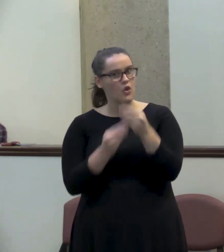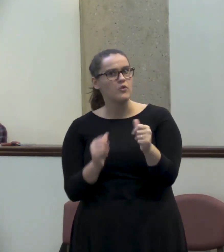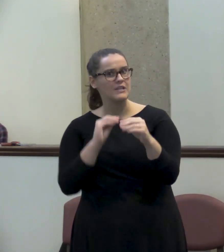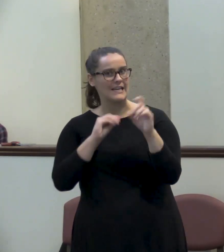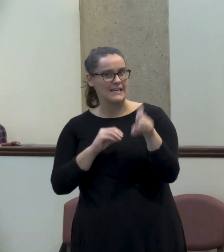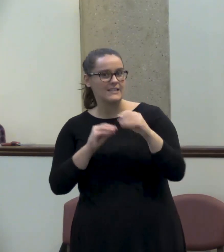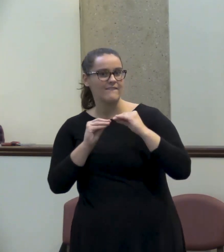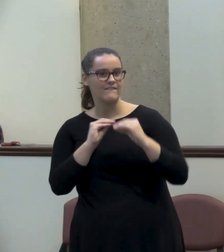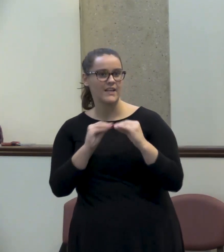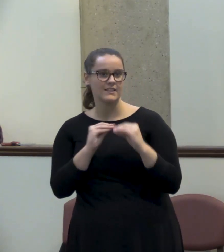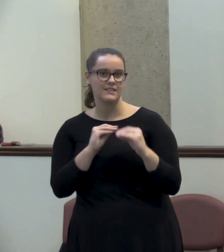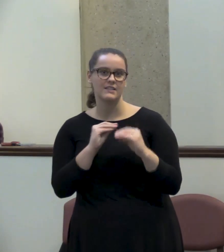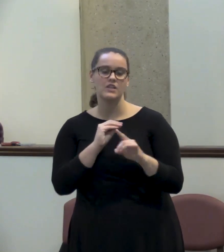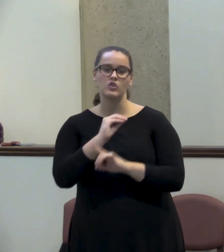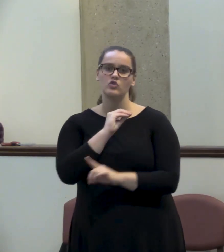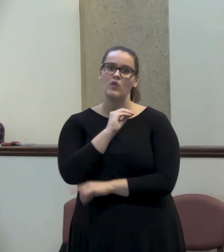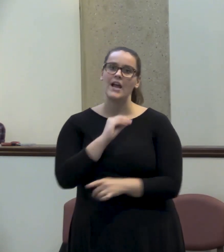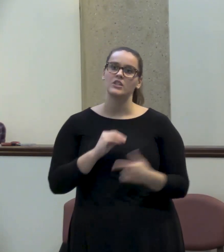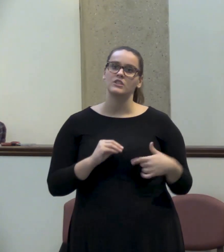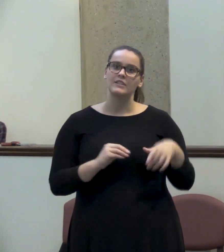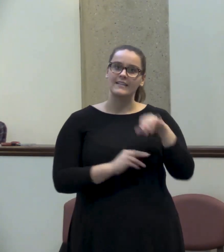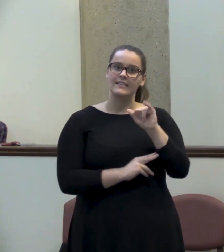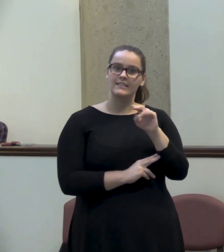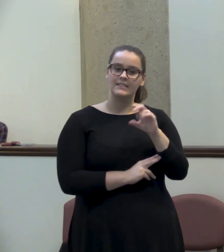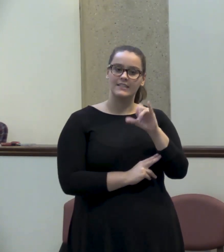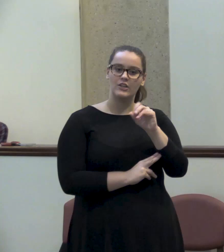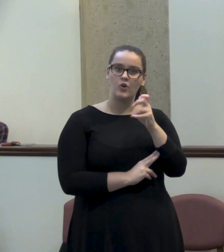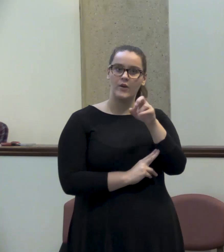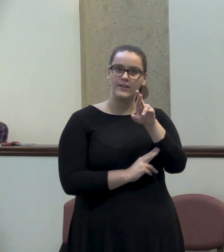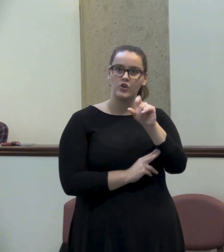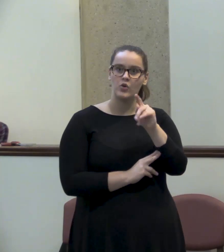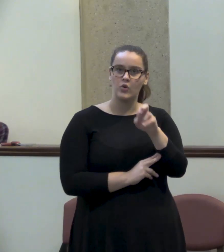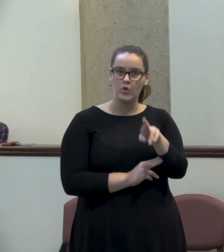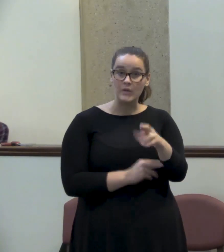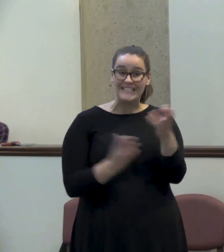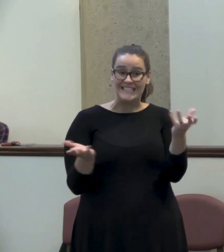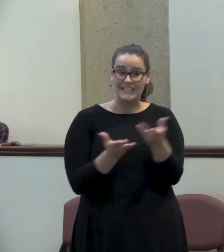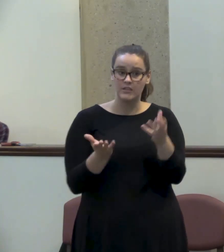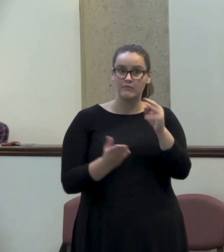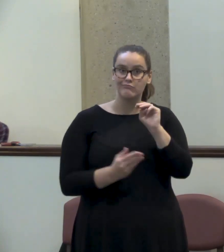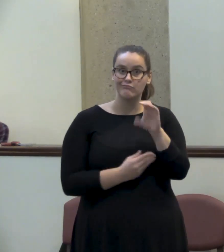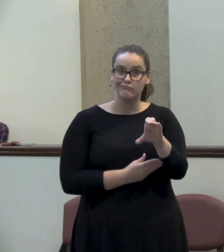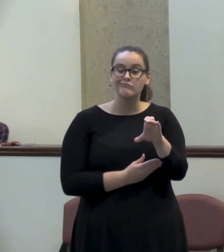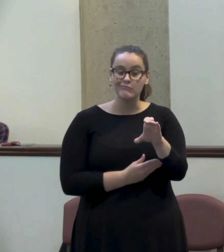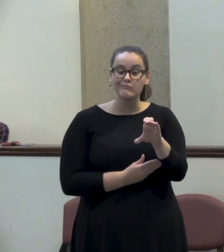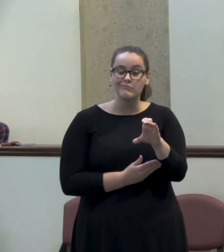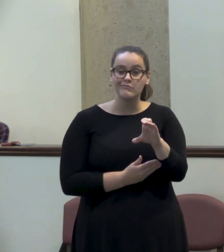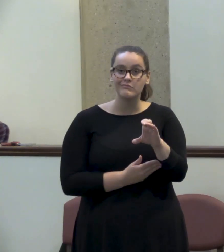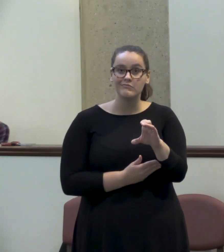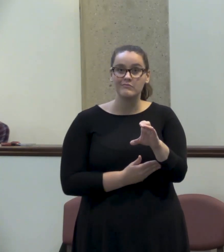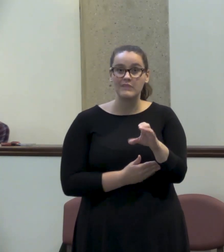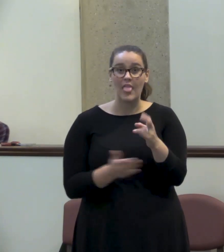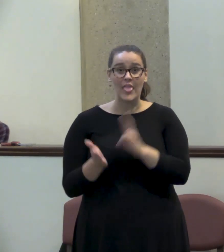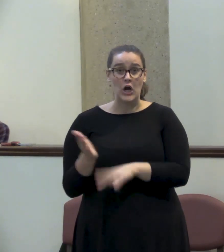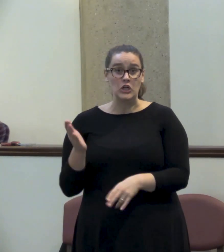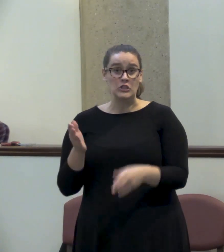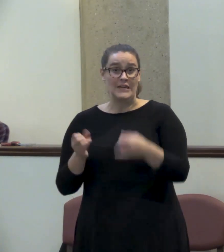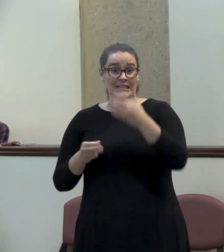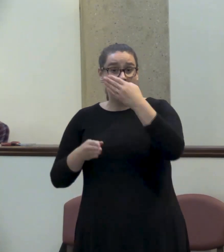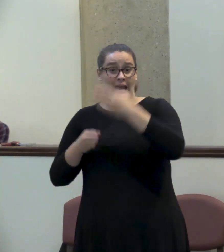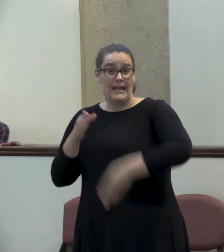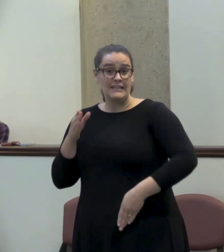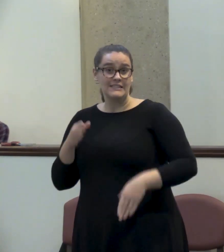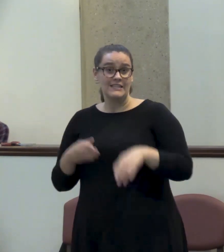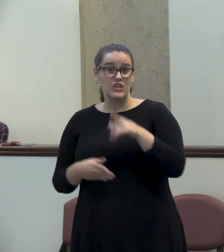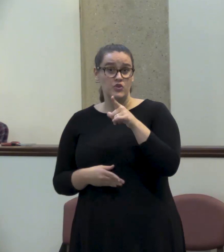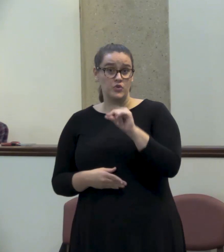have a trash incinerator in Dickerson, Maryland, in the Agricultural Reserve. Like she said, the contract is up in 2021. We